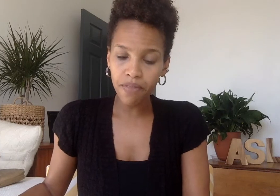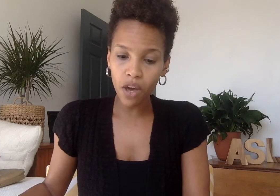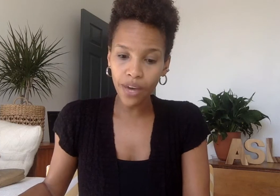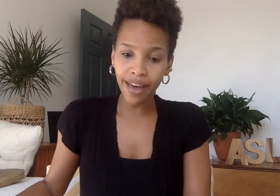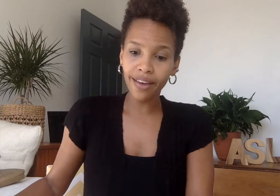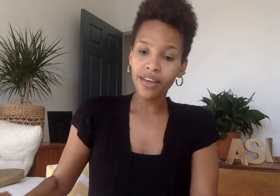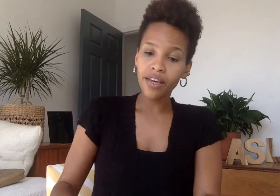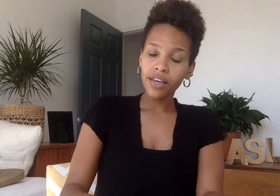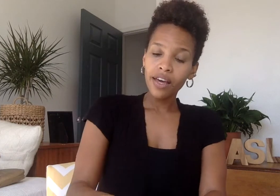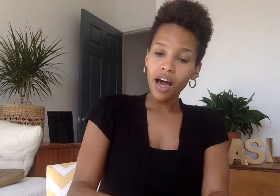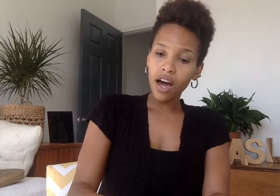Okay.